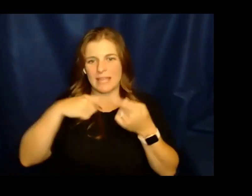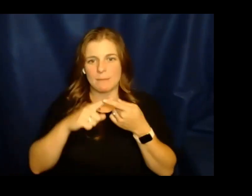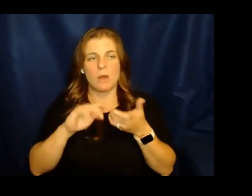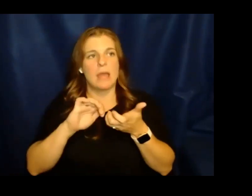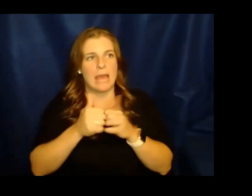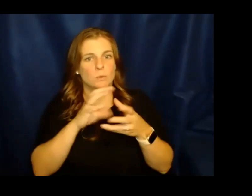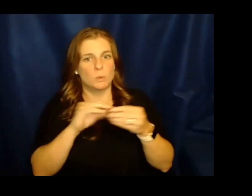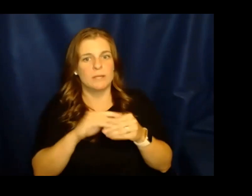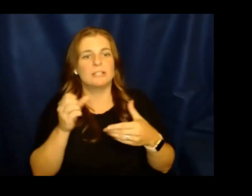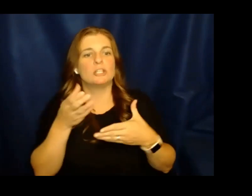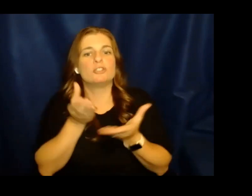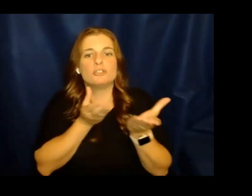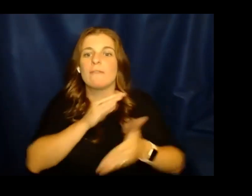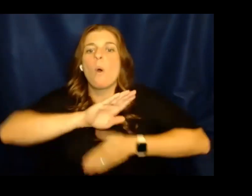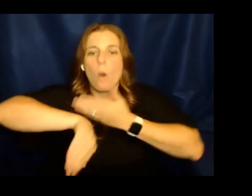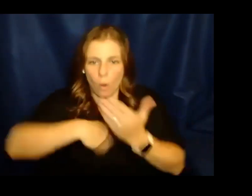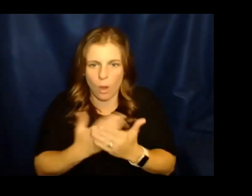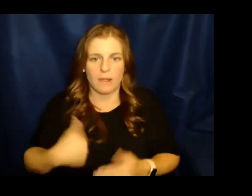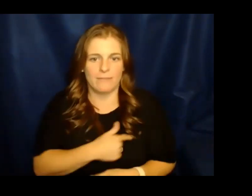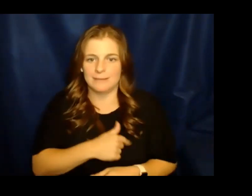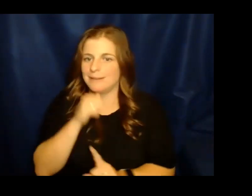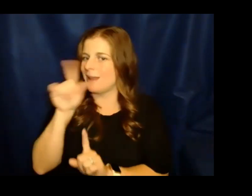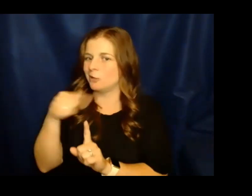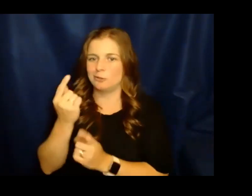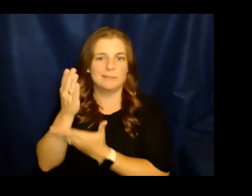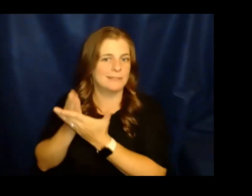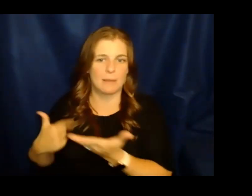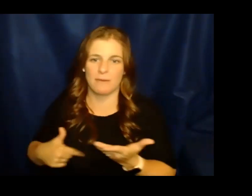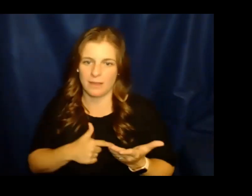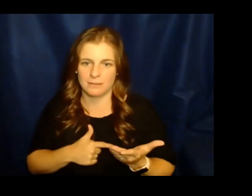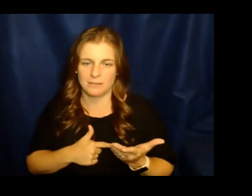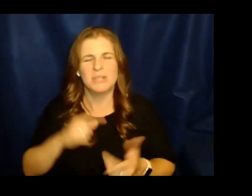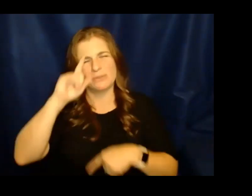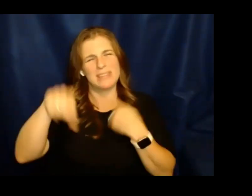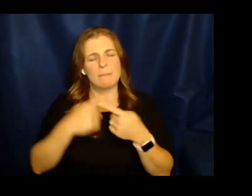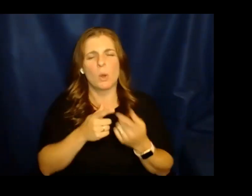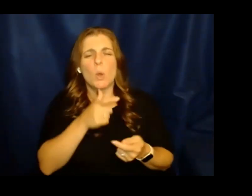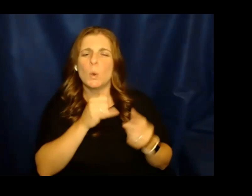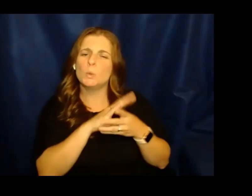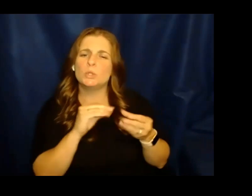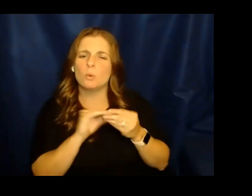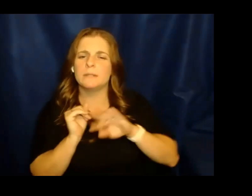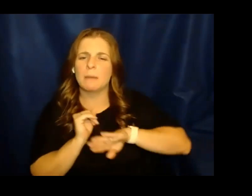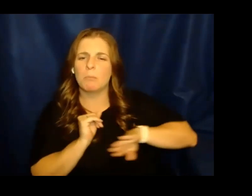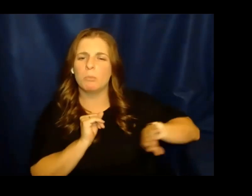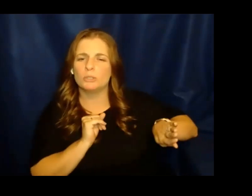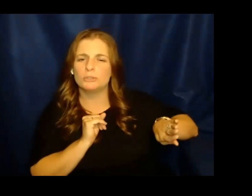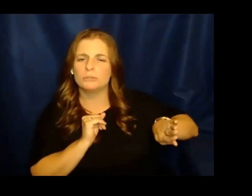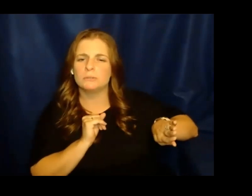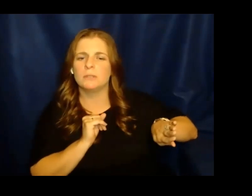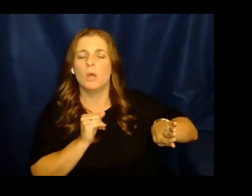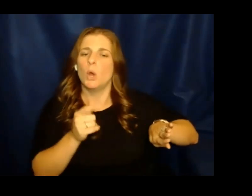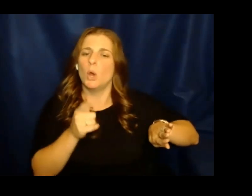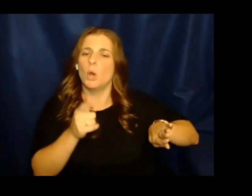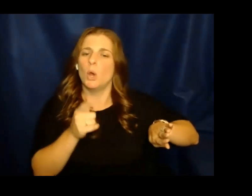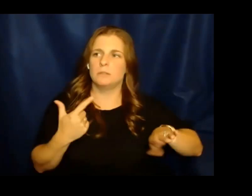us? Whose stories do we need to push to the front and whose get left behind? Whose stories do we need to bring from the margins and to the